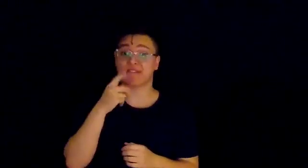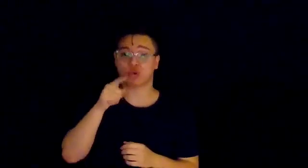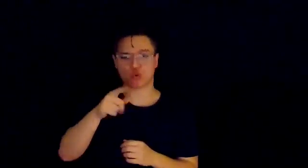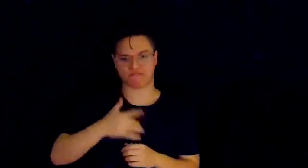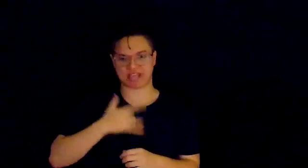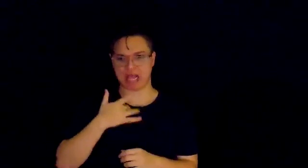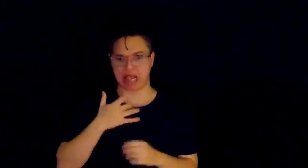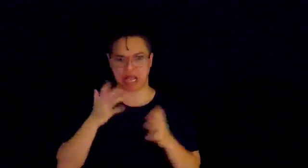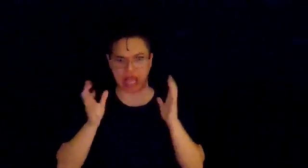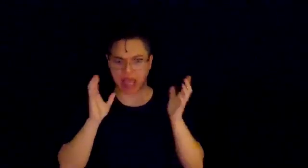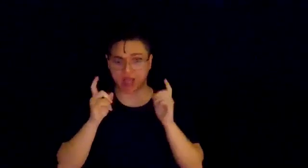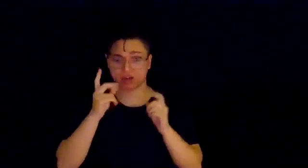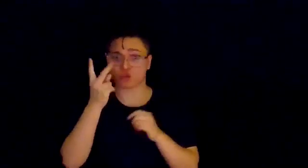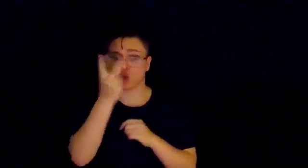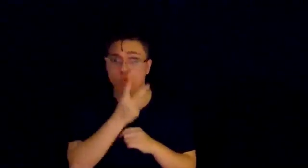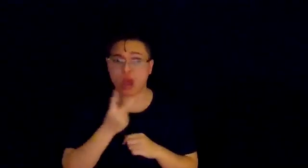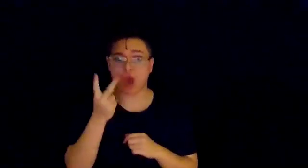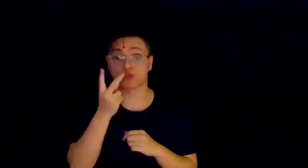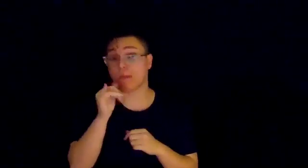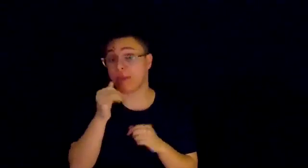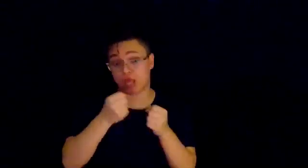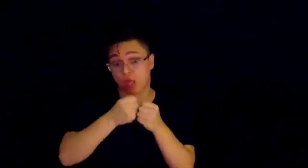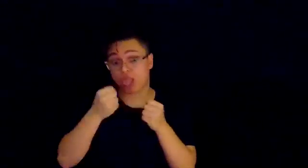you negotiate that in advance.